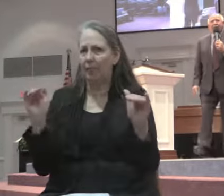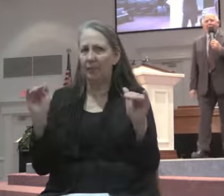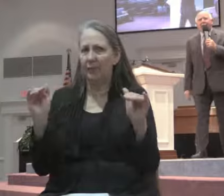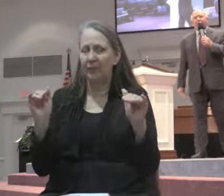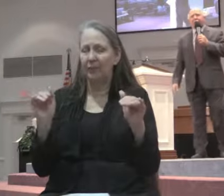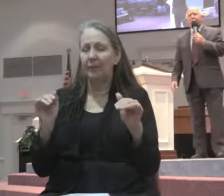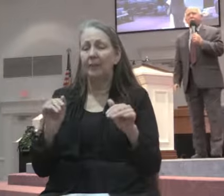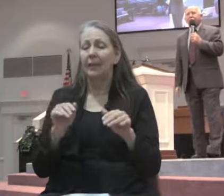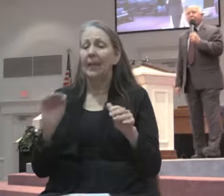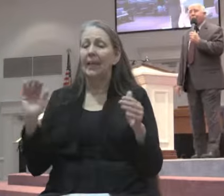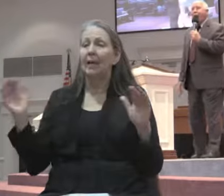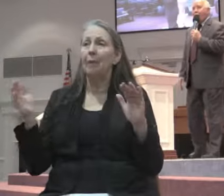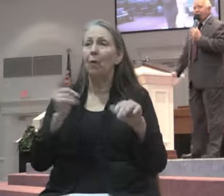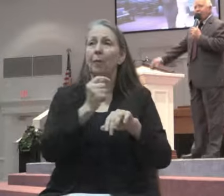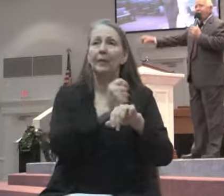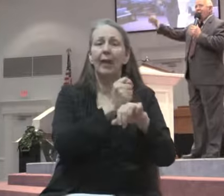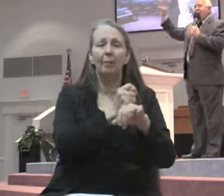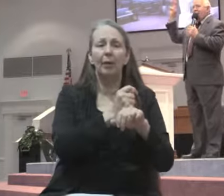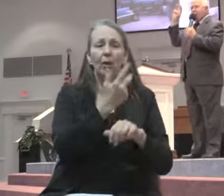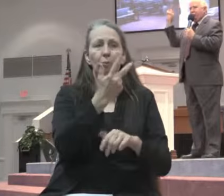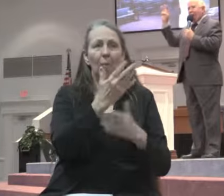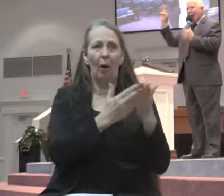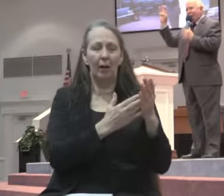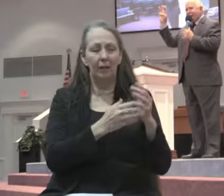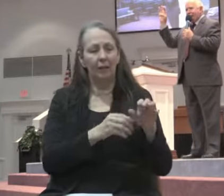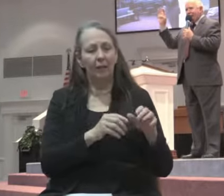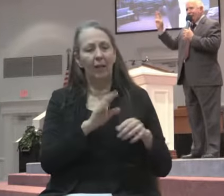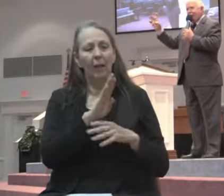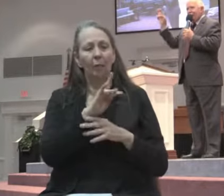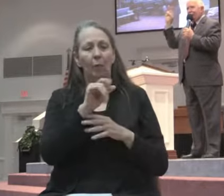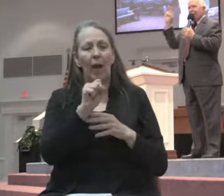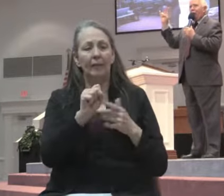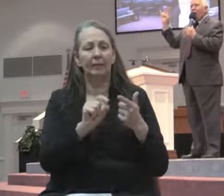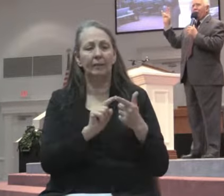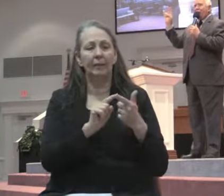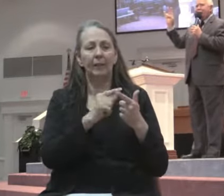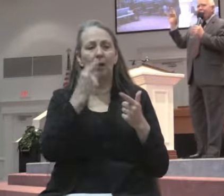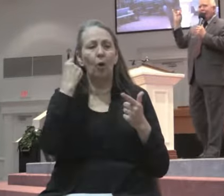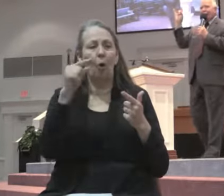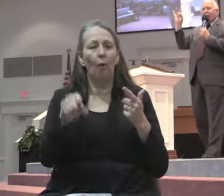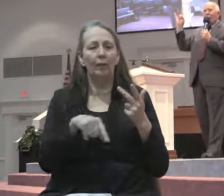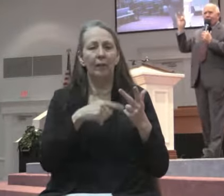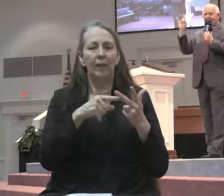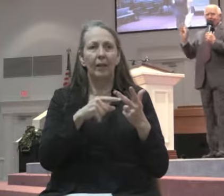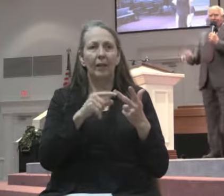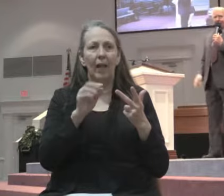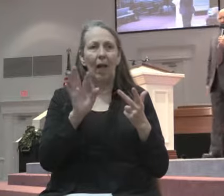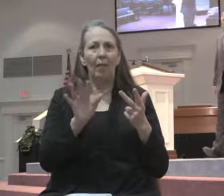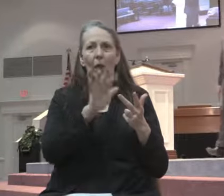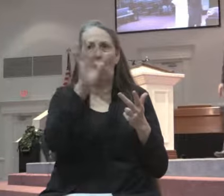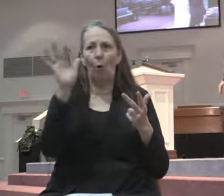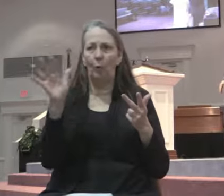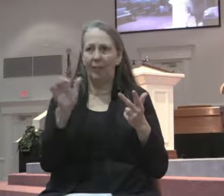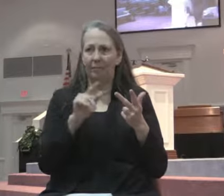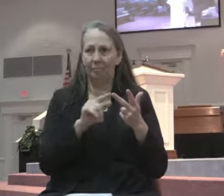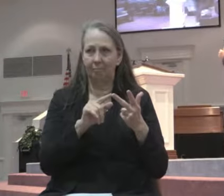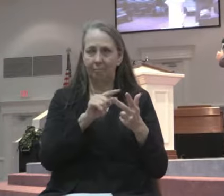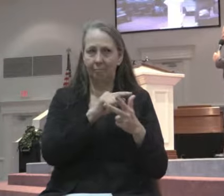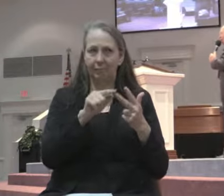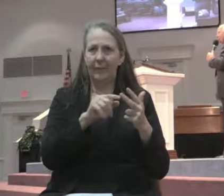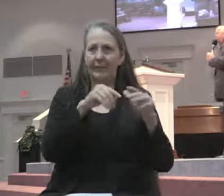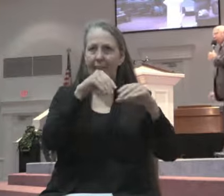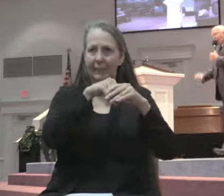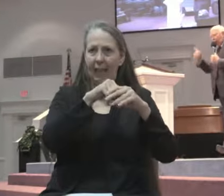the tabernacle, there were three parts. There was the brass and the gold and the glory. All